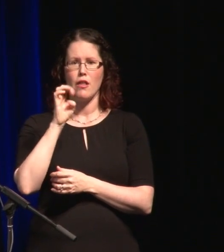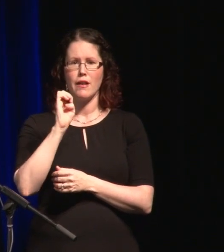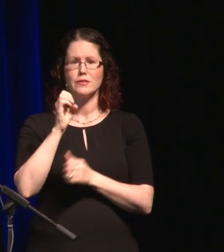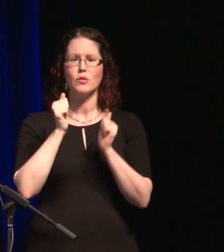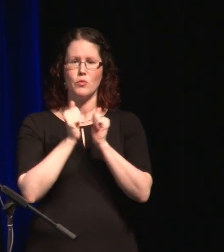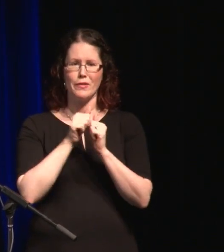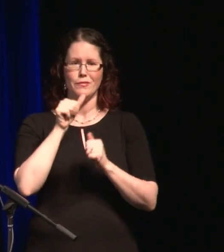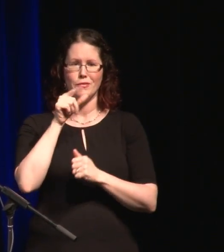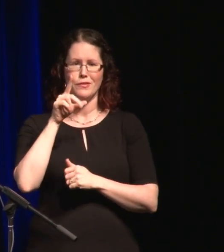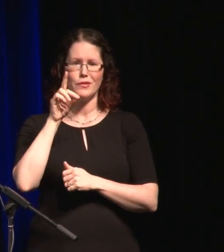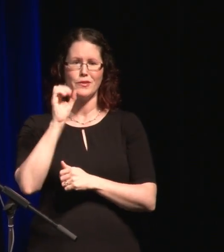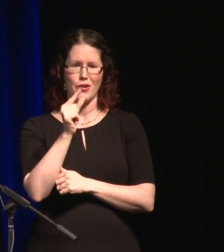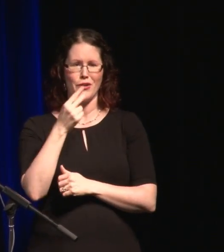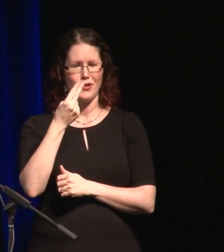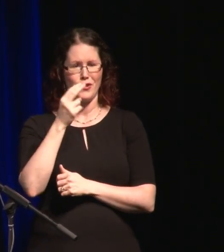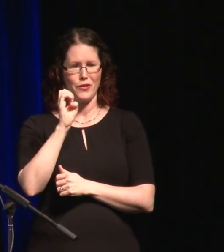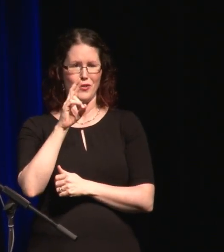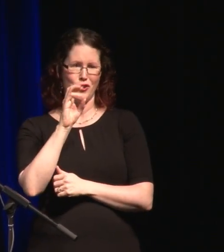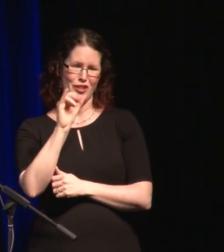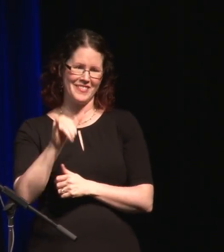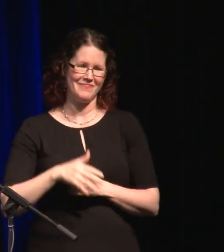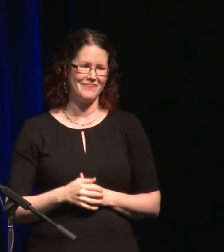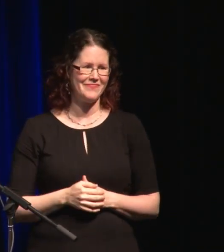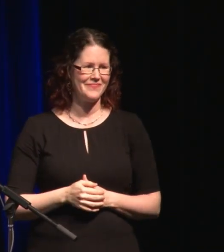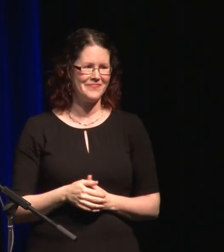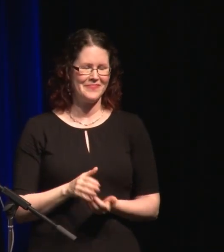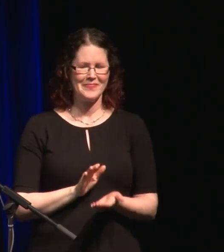companion, Hershey.